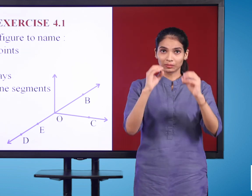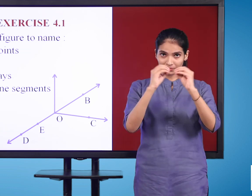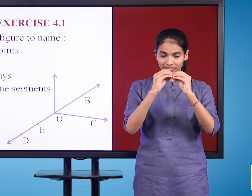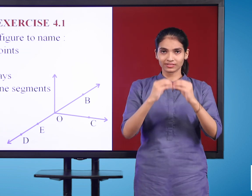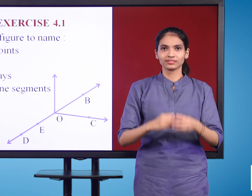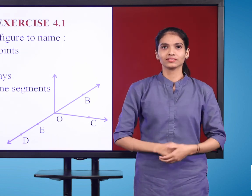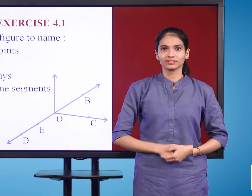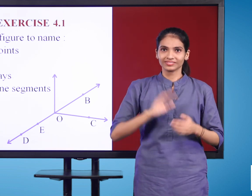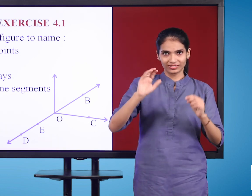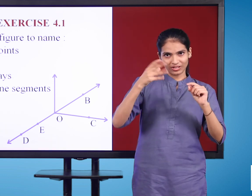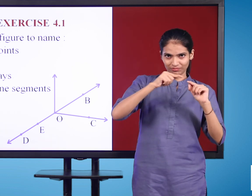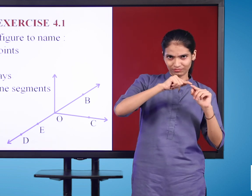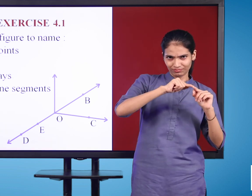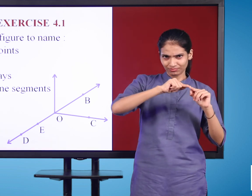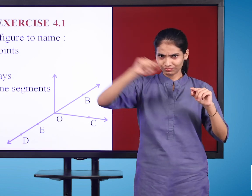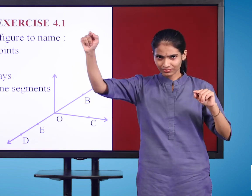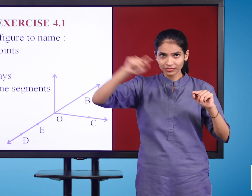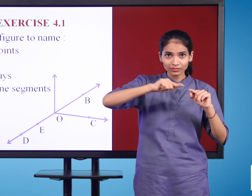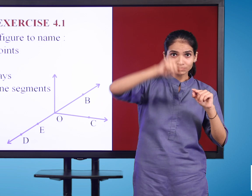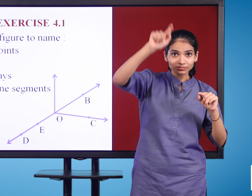B. A line,